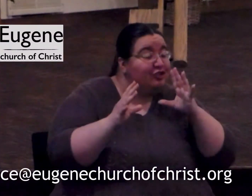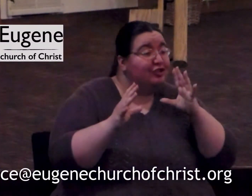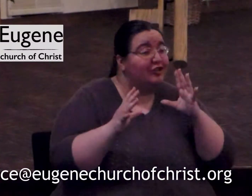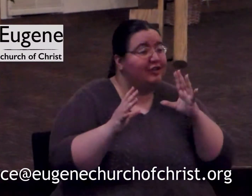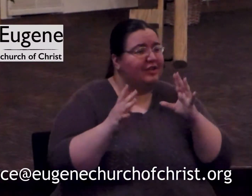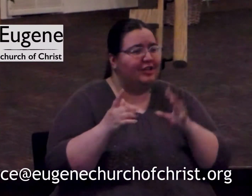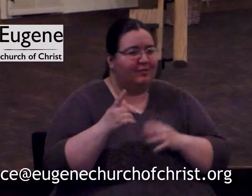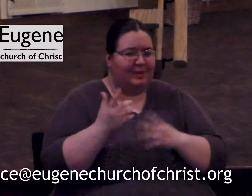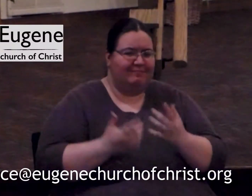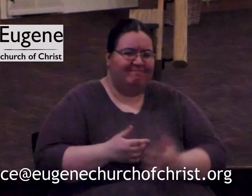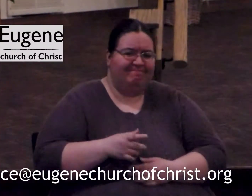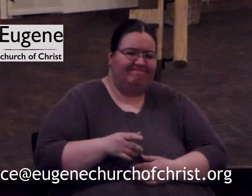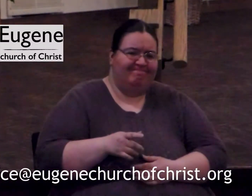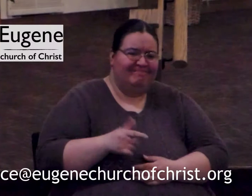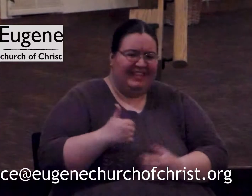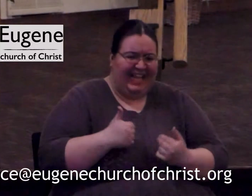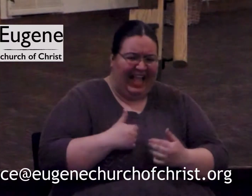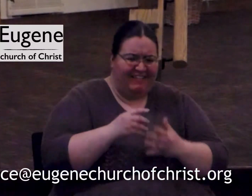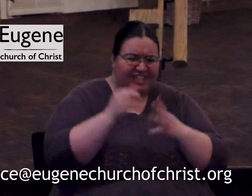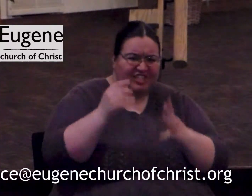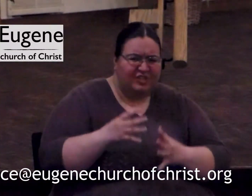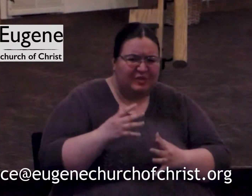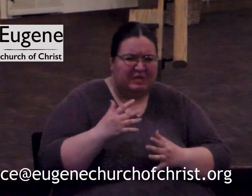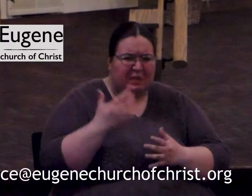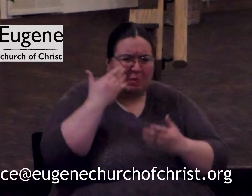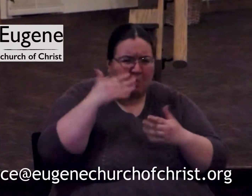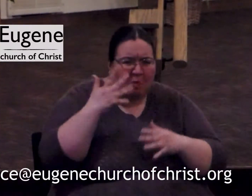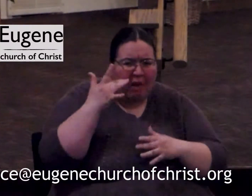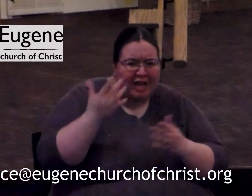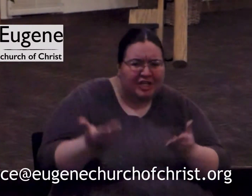this kid out, why they're even here, and then you start to see something grow in them.